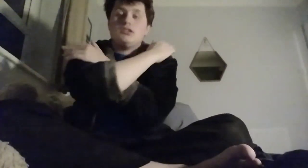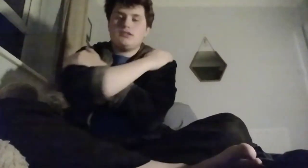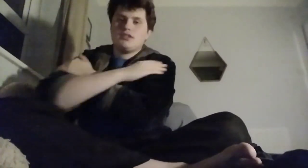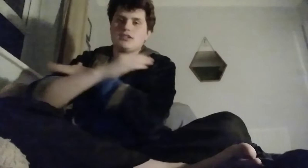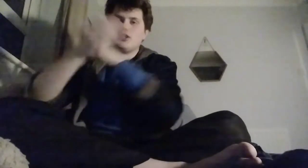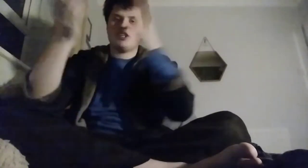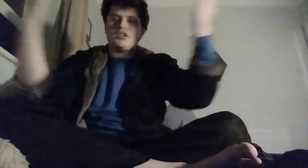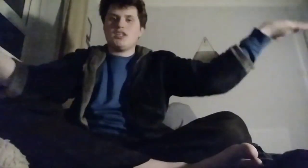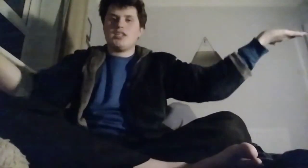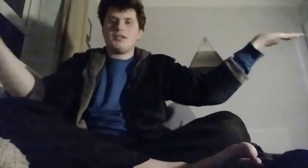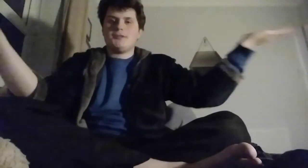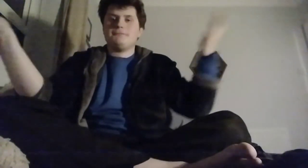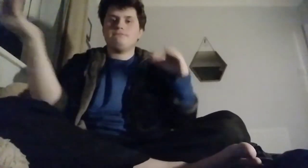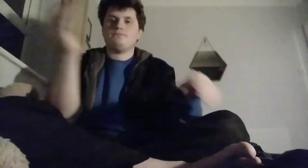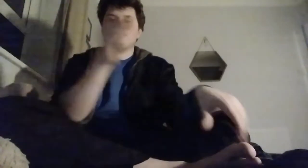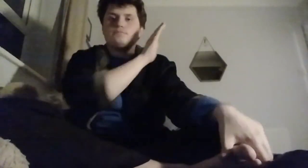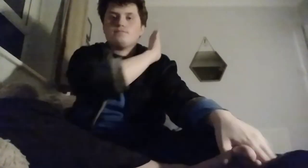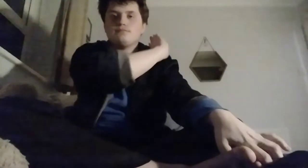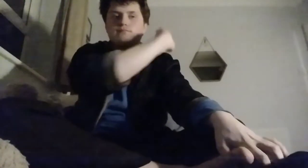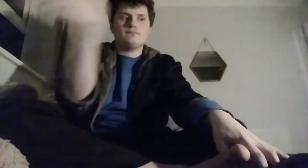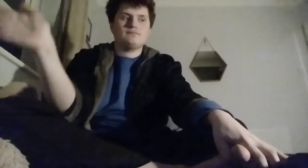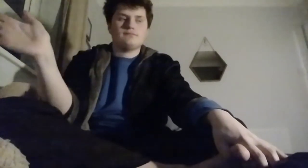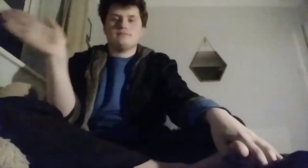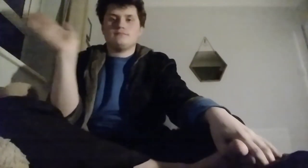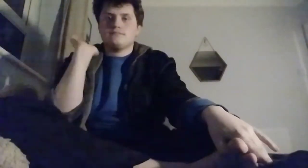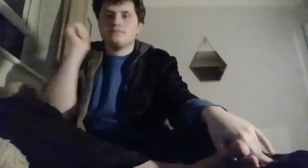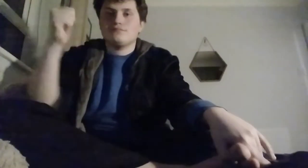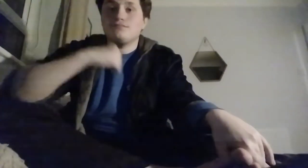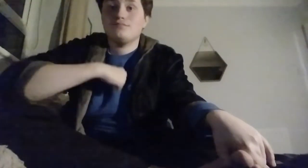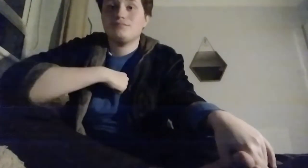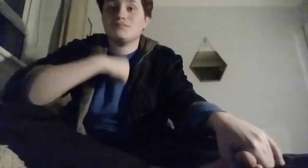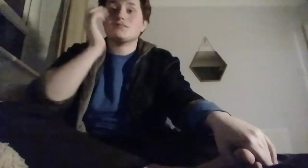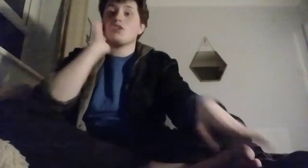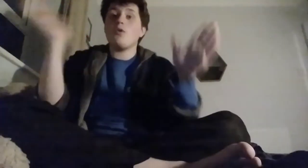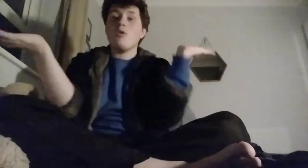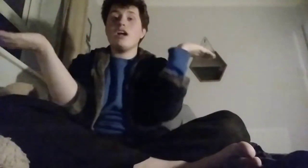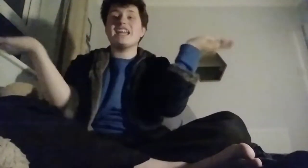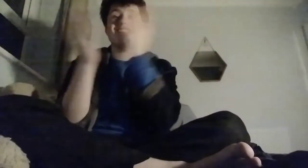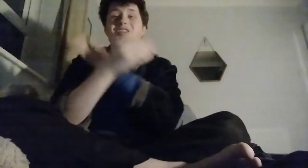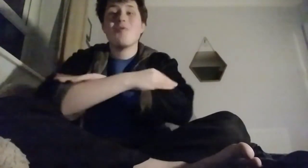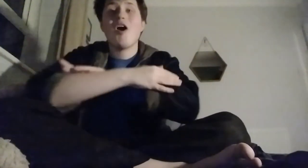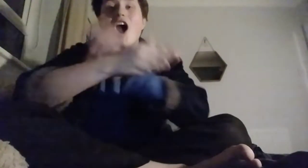Any better, I love it just the way you are.